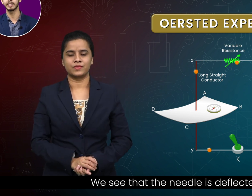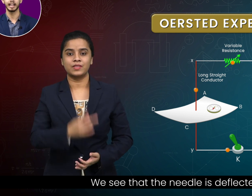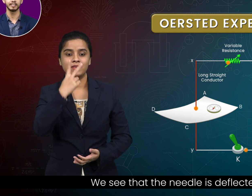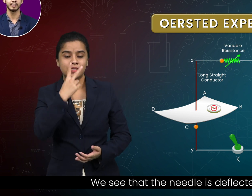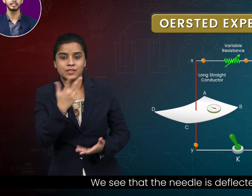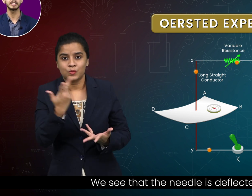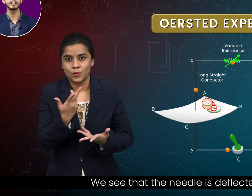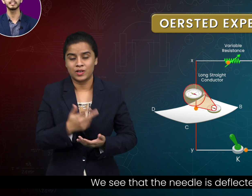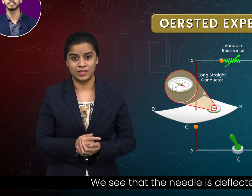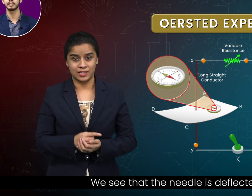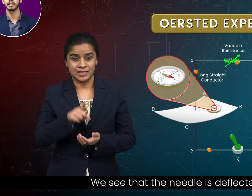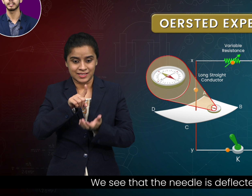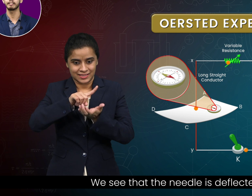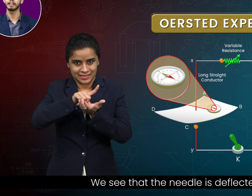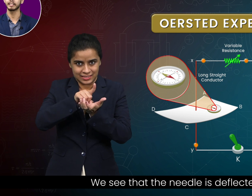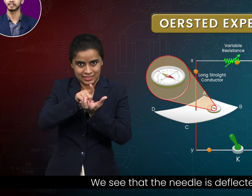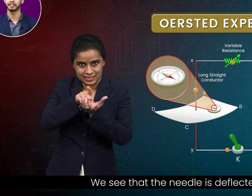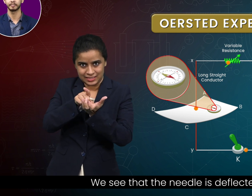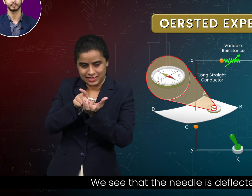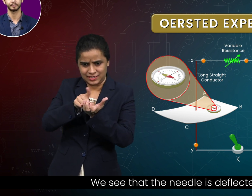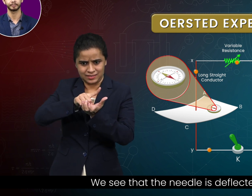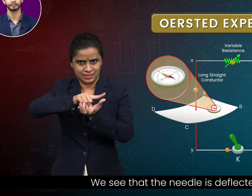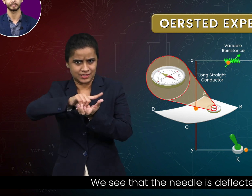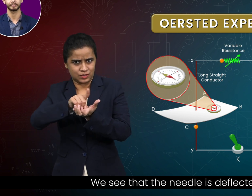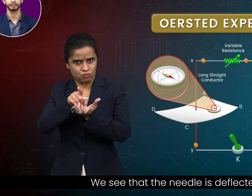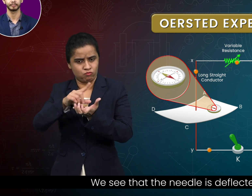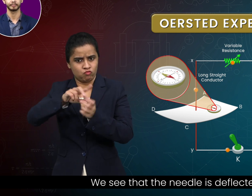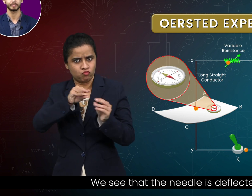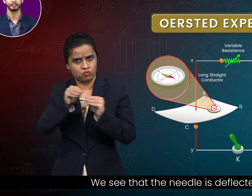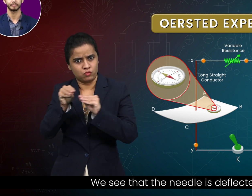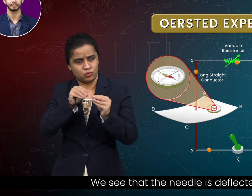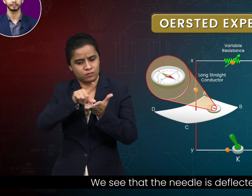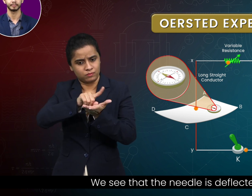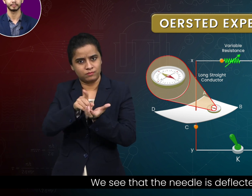We see that the needle is deflected.